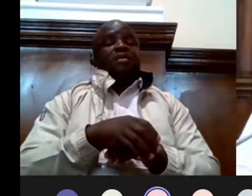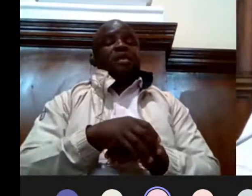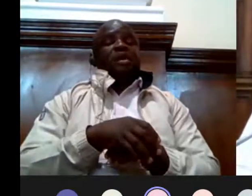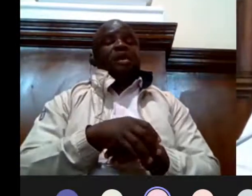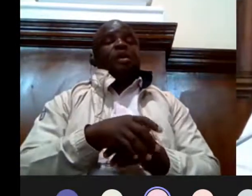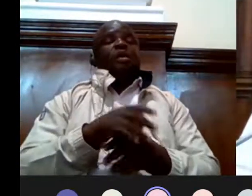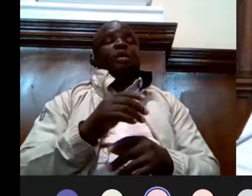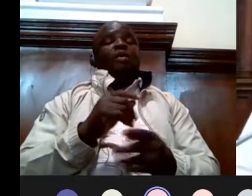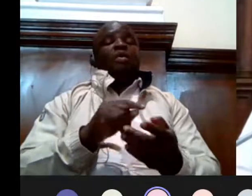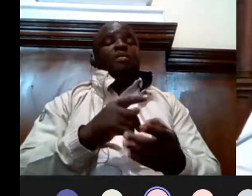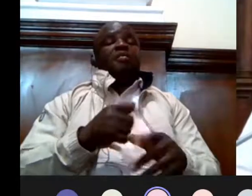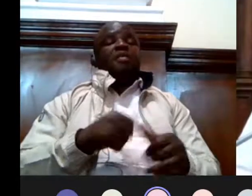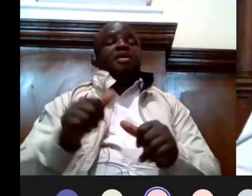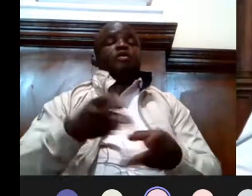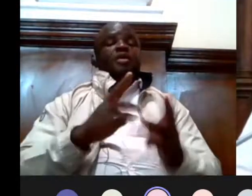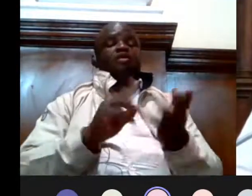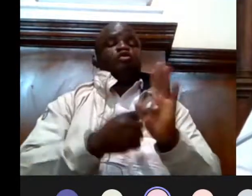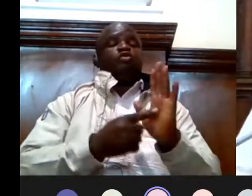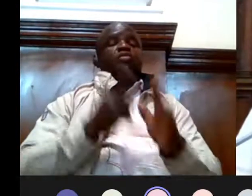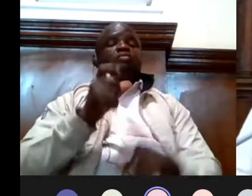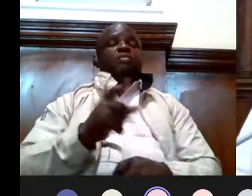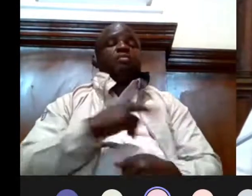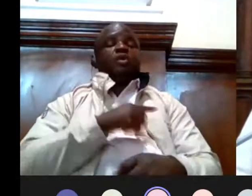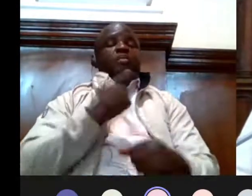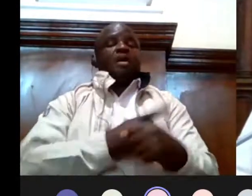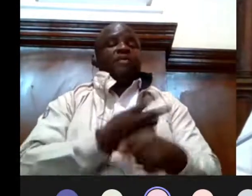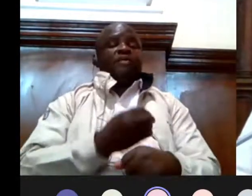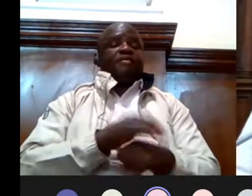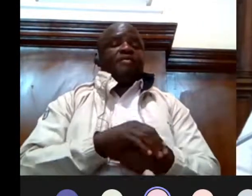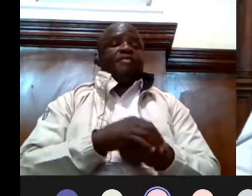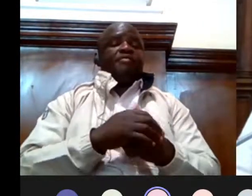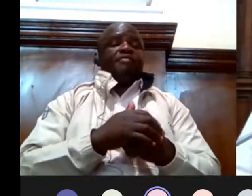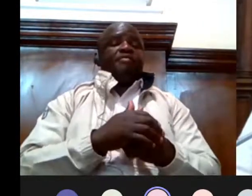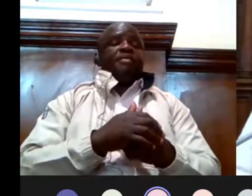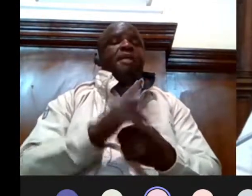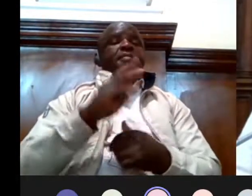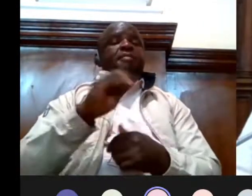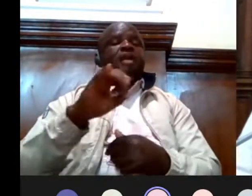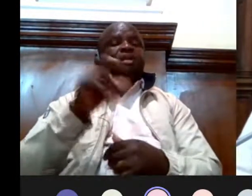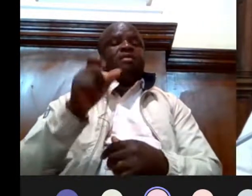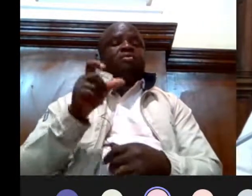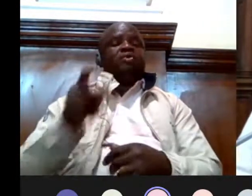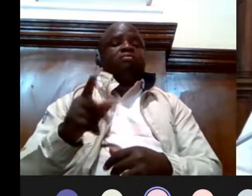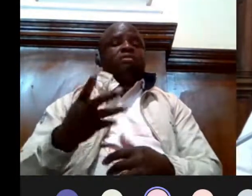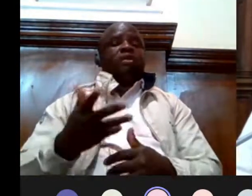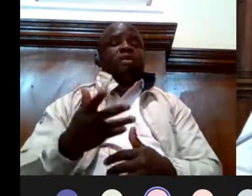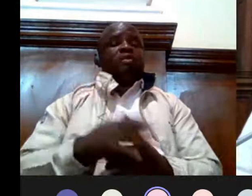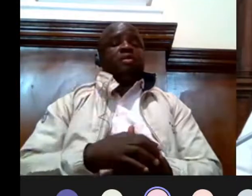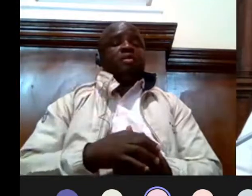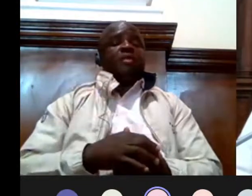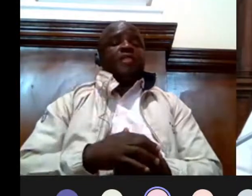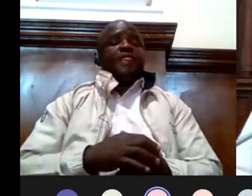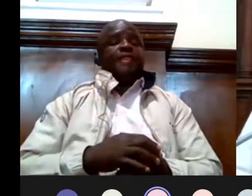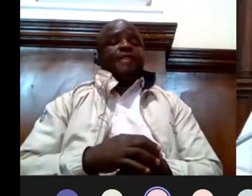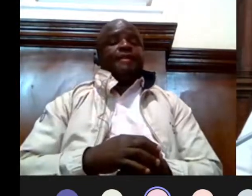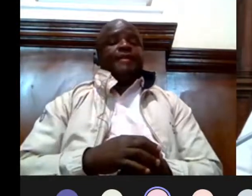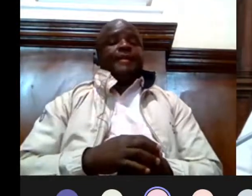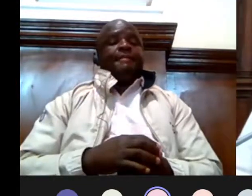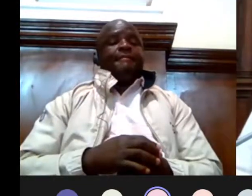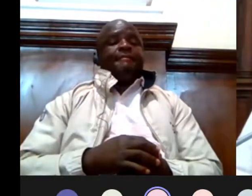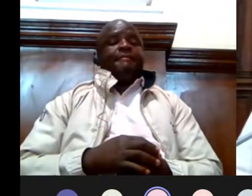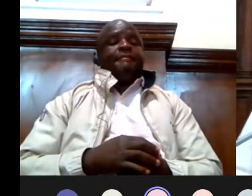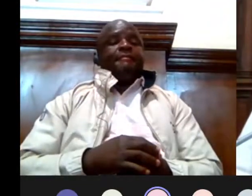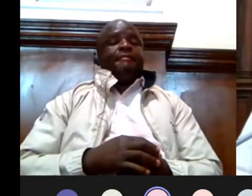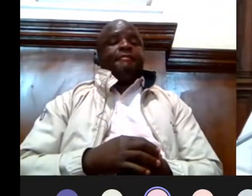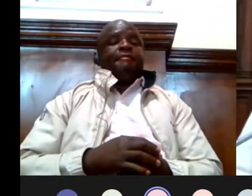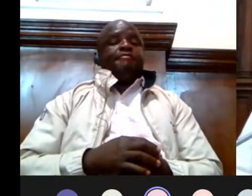strength and distinguished ability. But like I had, as in most instances, seen